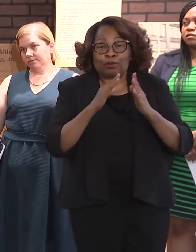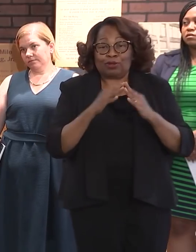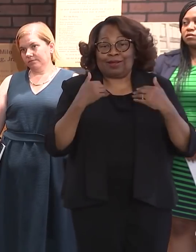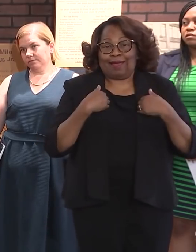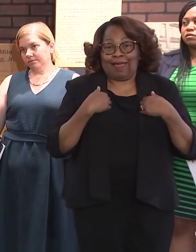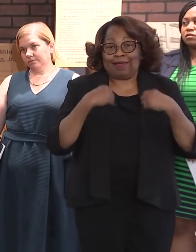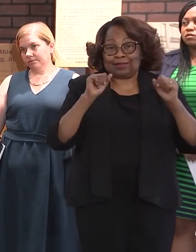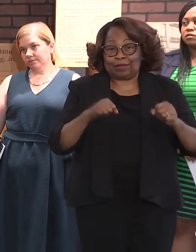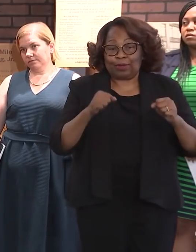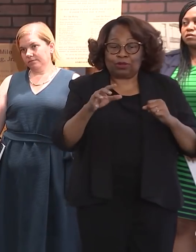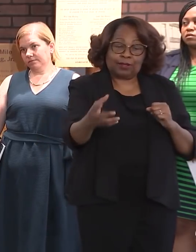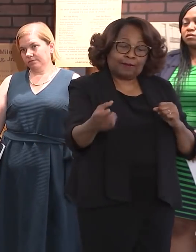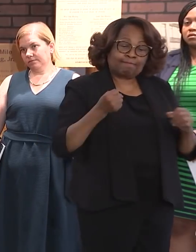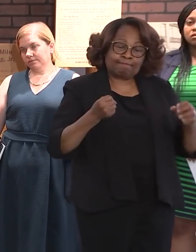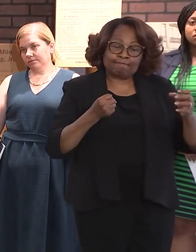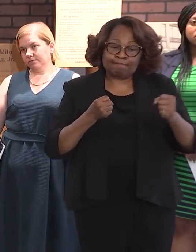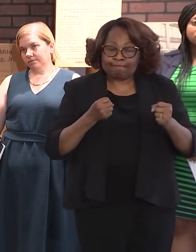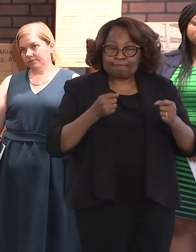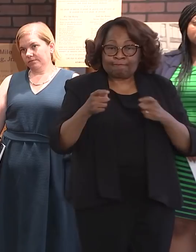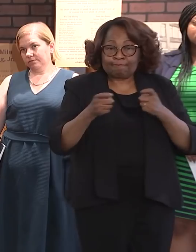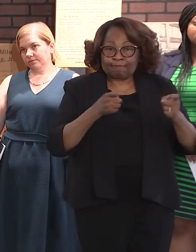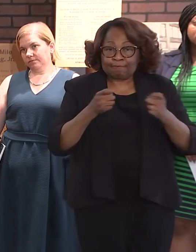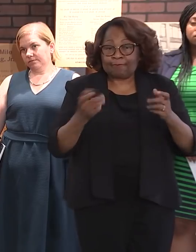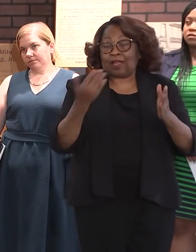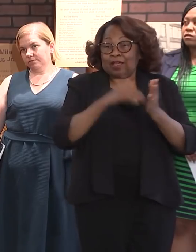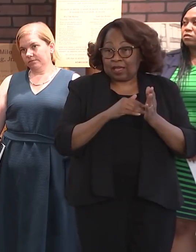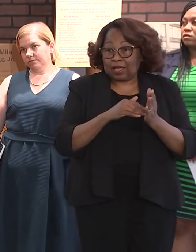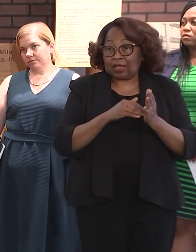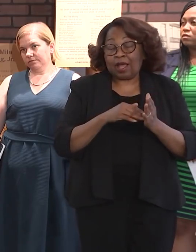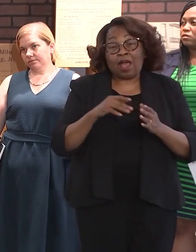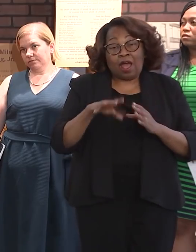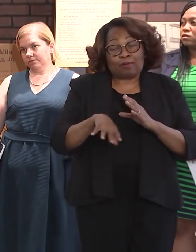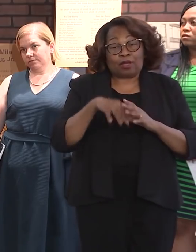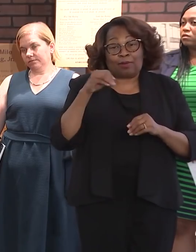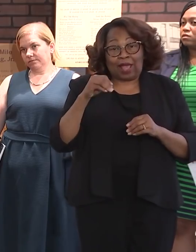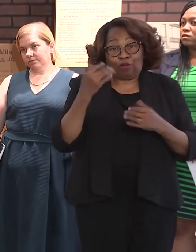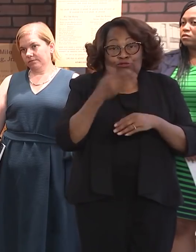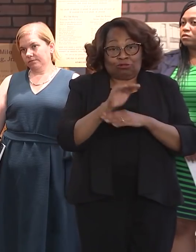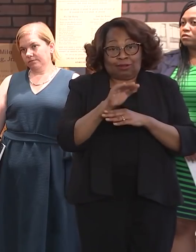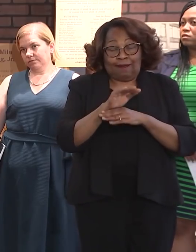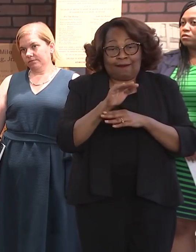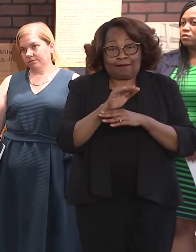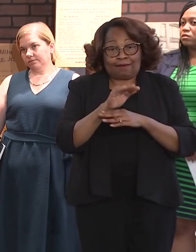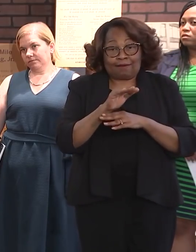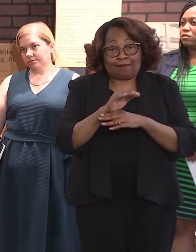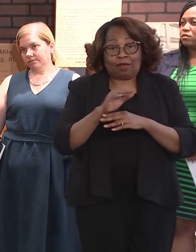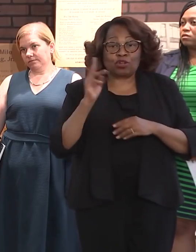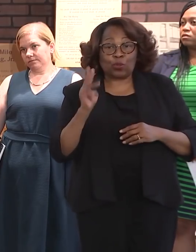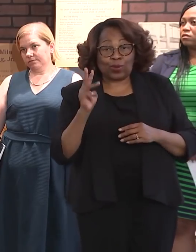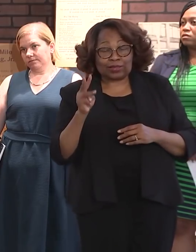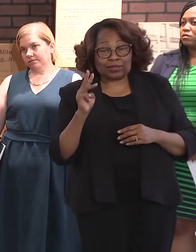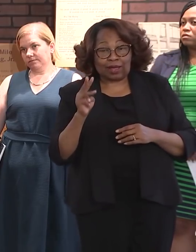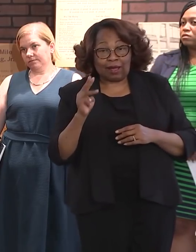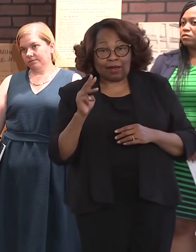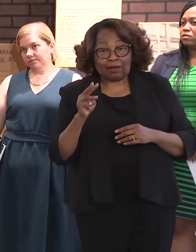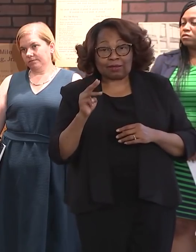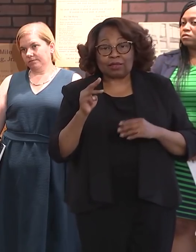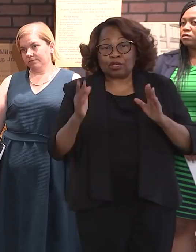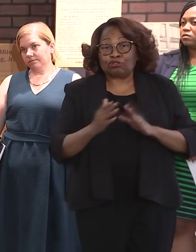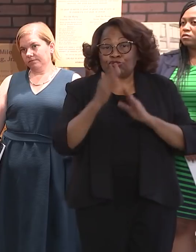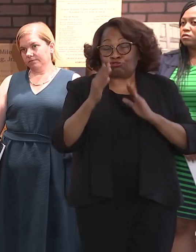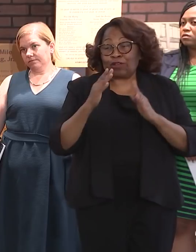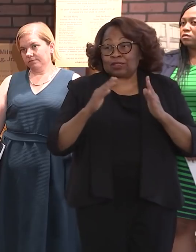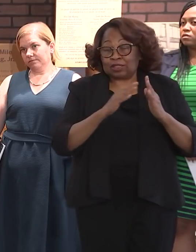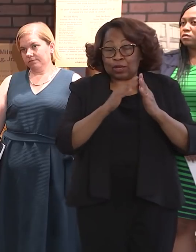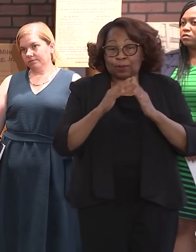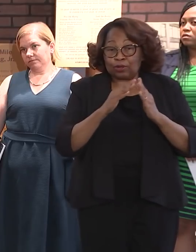ability to reclaim that territory once and for all. I'm going to be out tonight to the West Side to address the